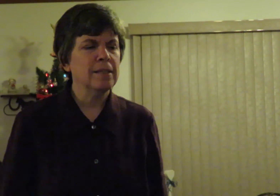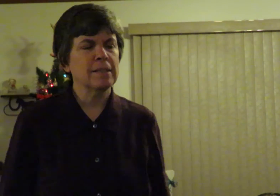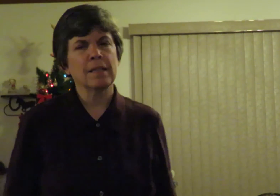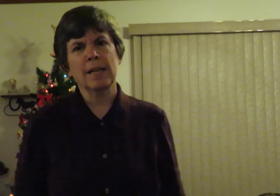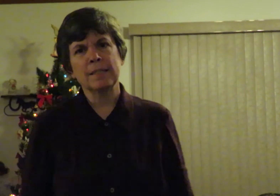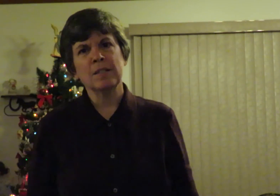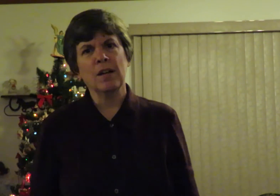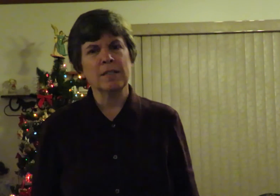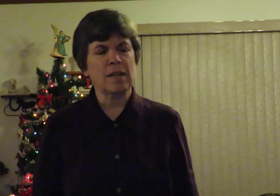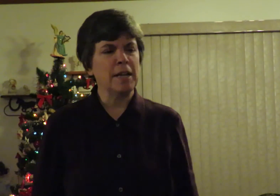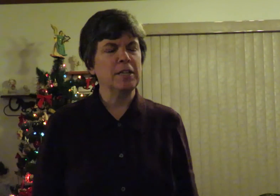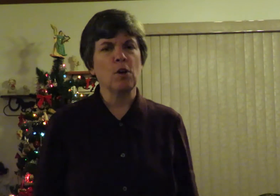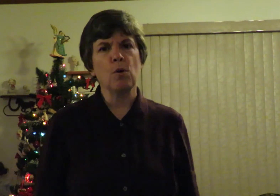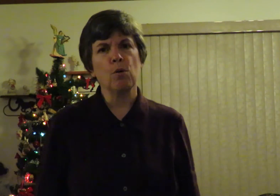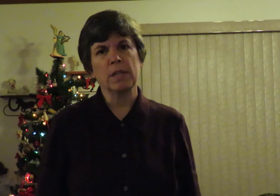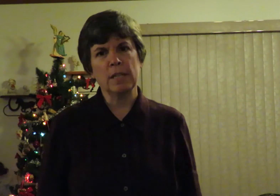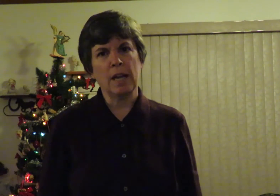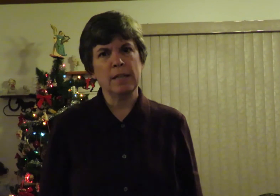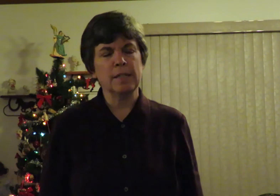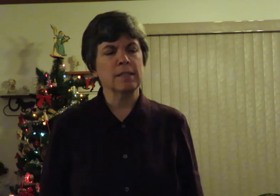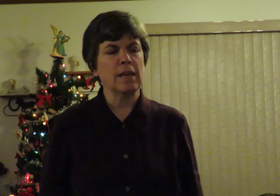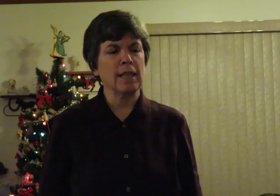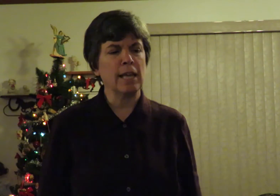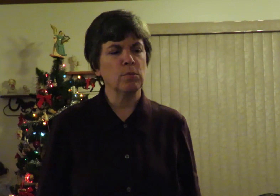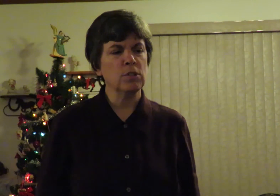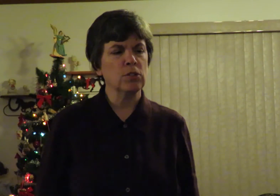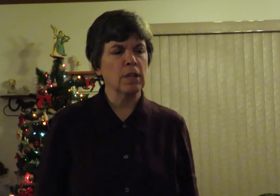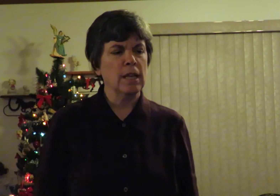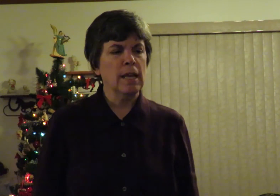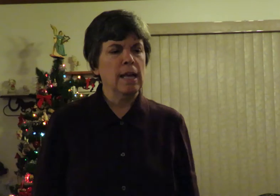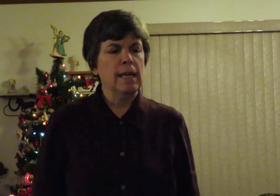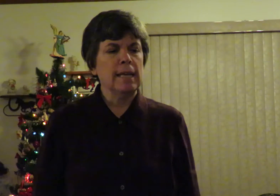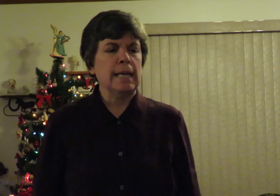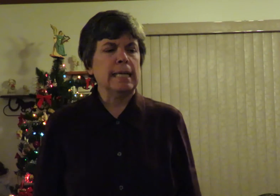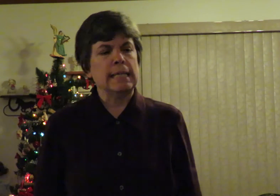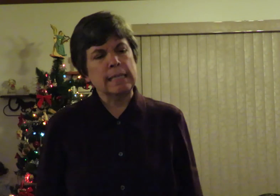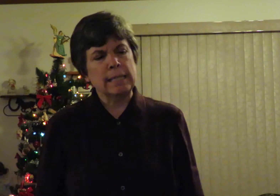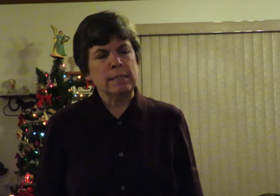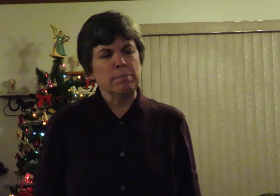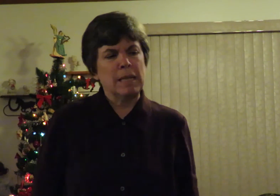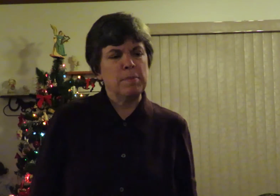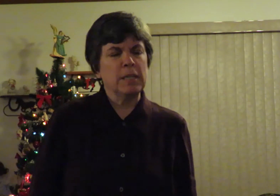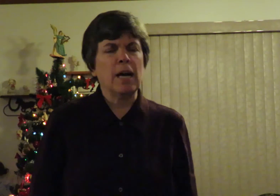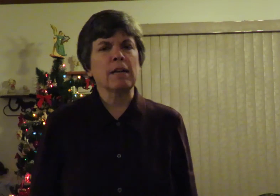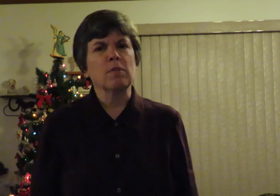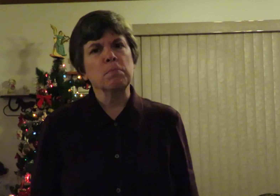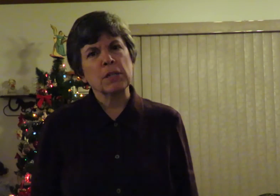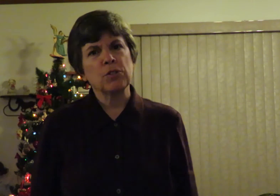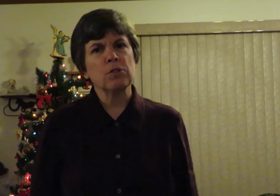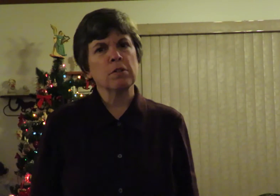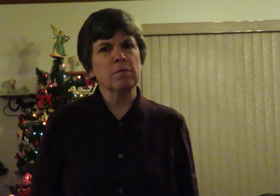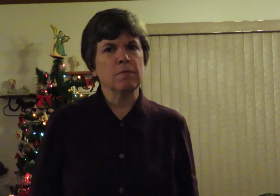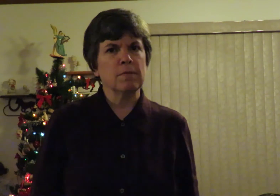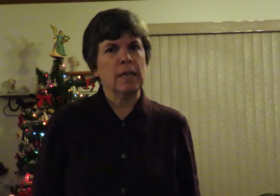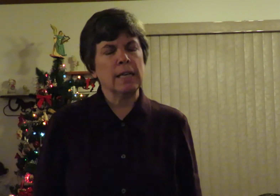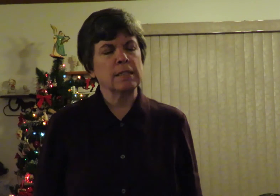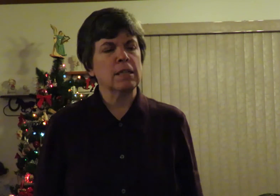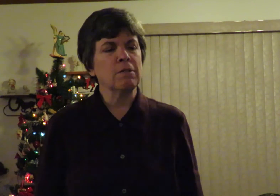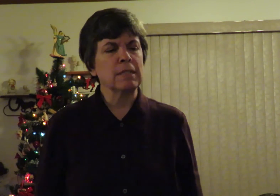This is a lesson on signing O Holy Night in sign language. It may be kind of a mixture of ASL and